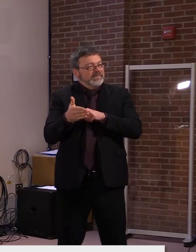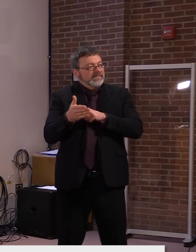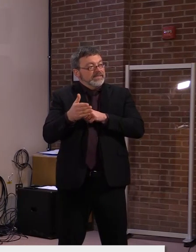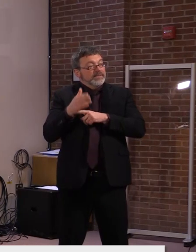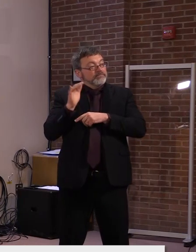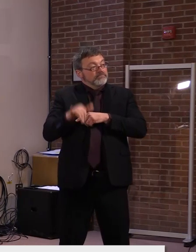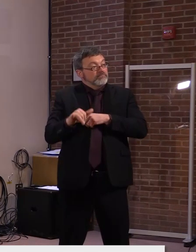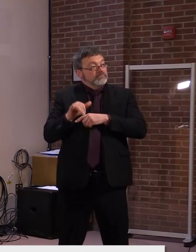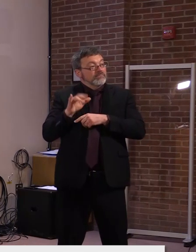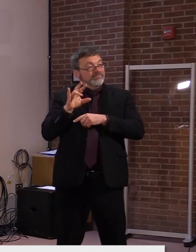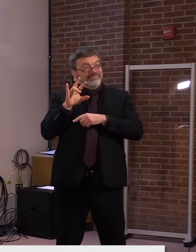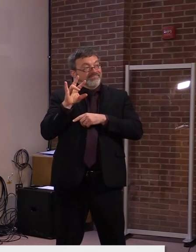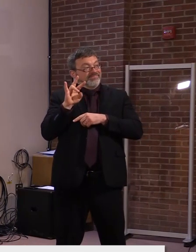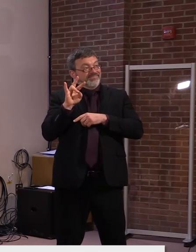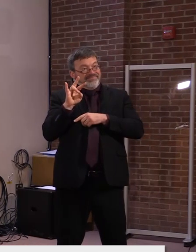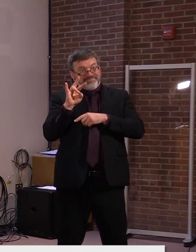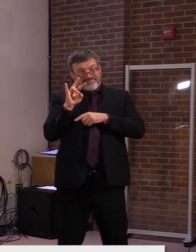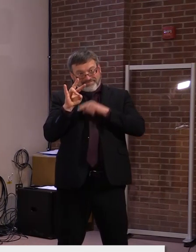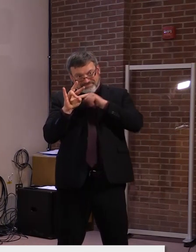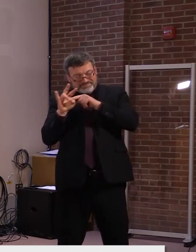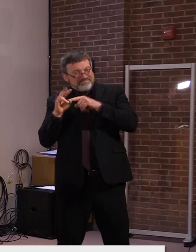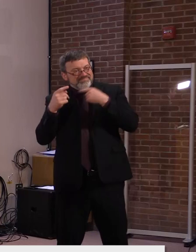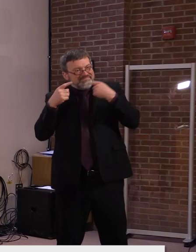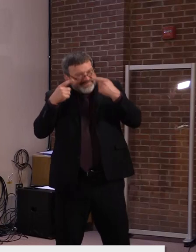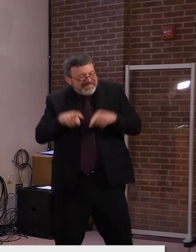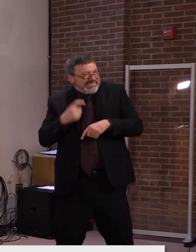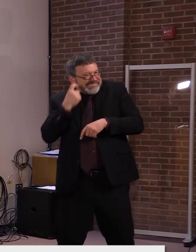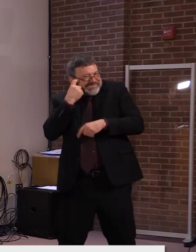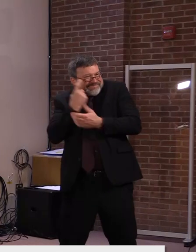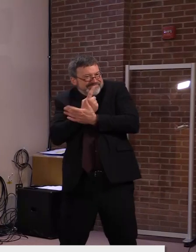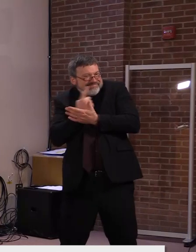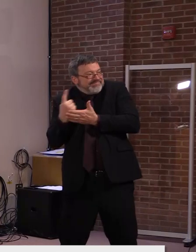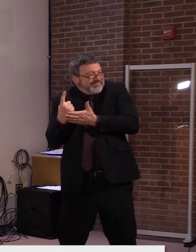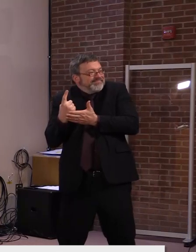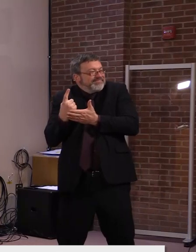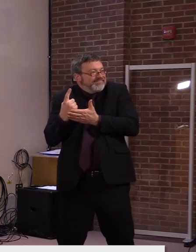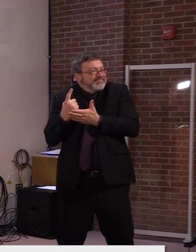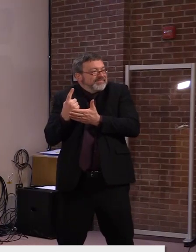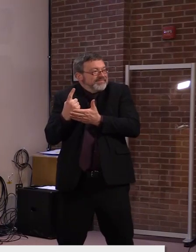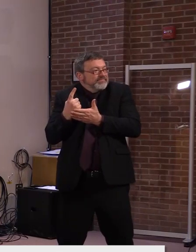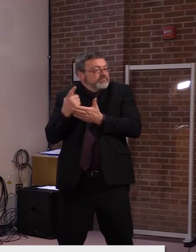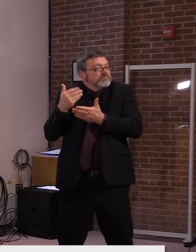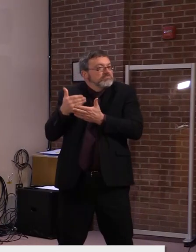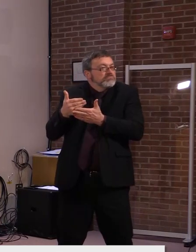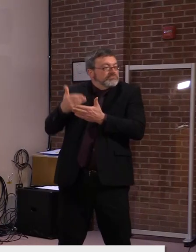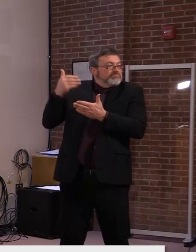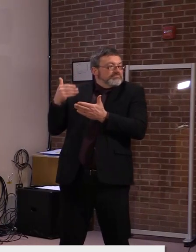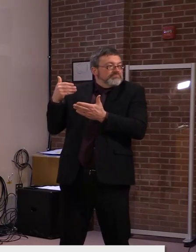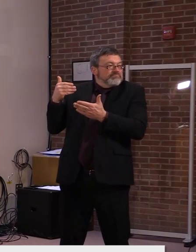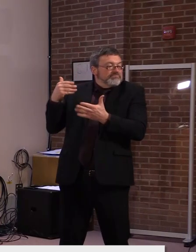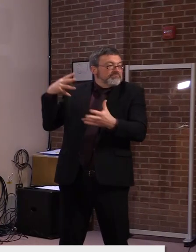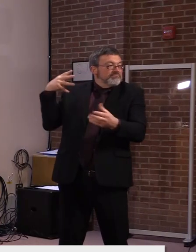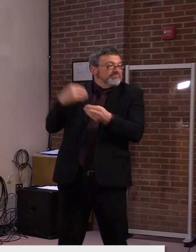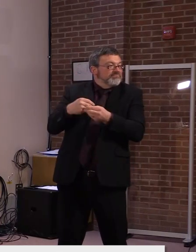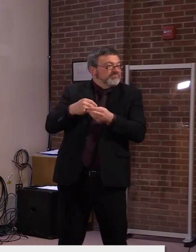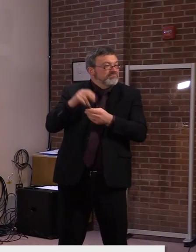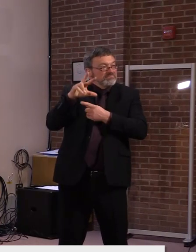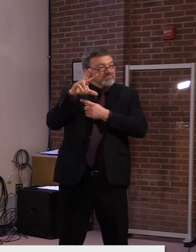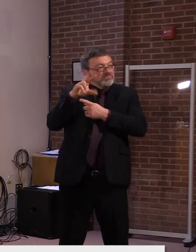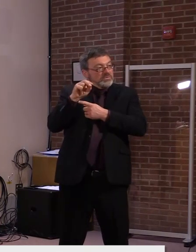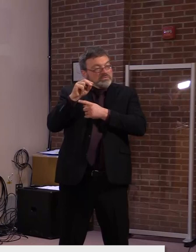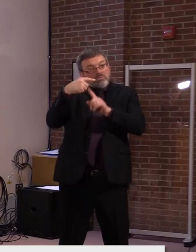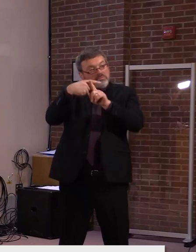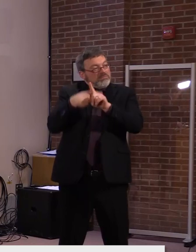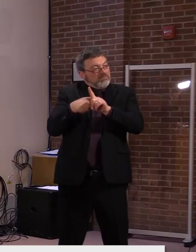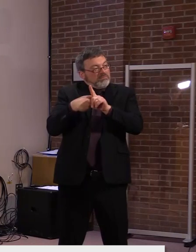last 7 days, four of which were from a previous week. But that does move our number up to 30 deaths for the month of